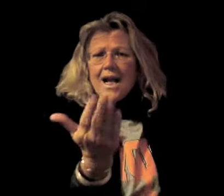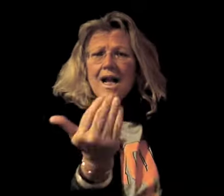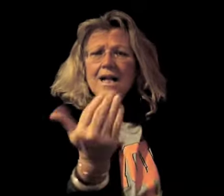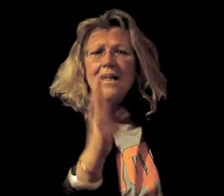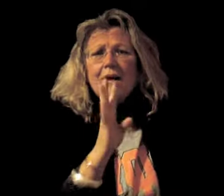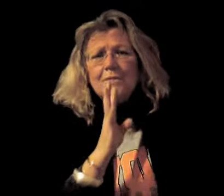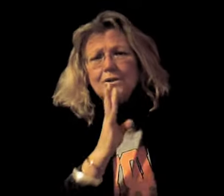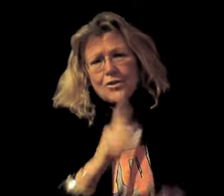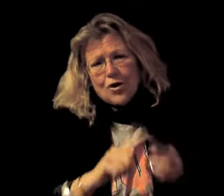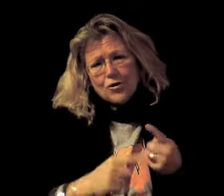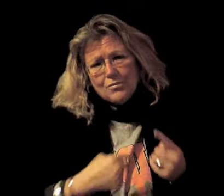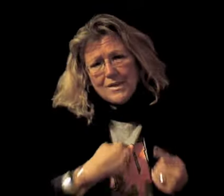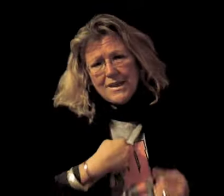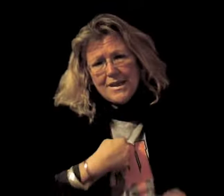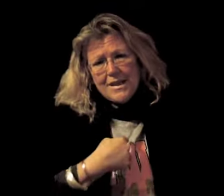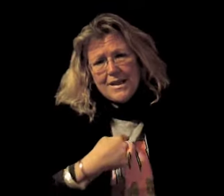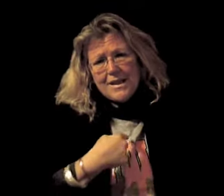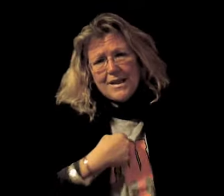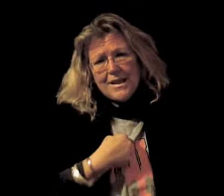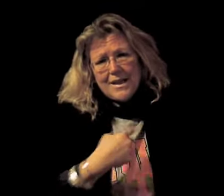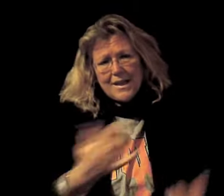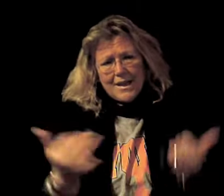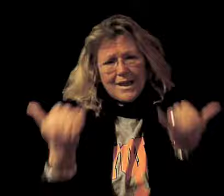inside. Come on and talk to me